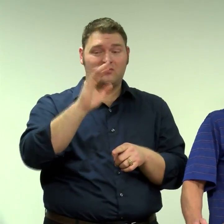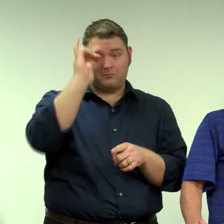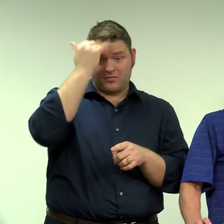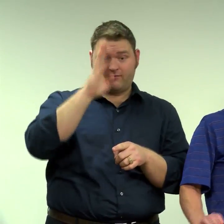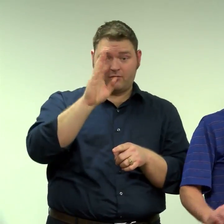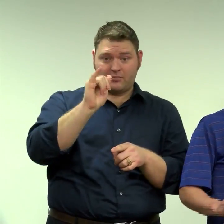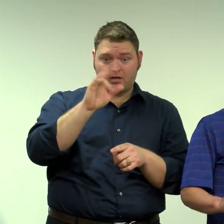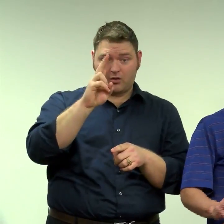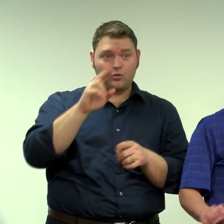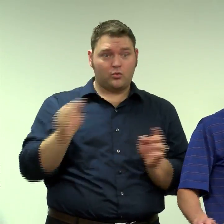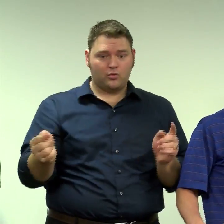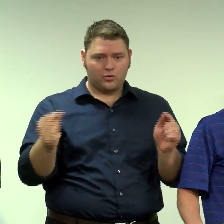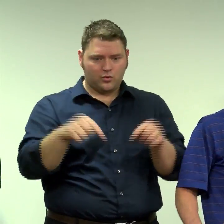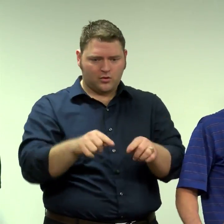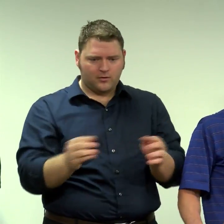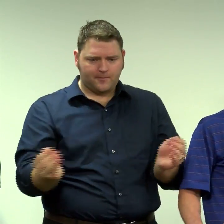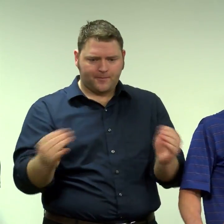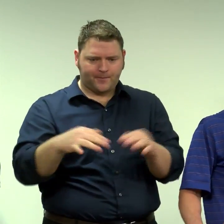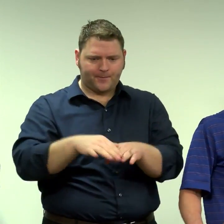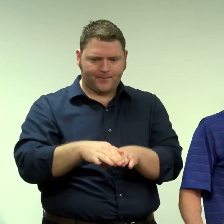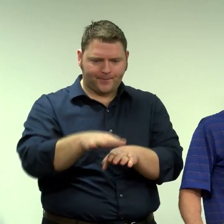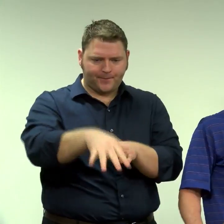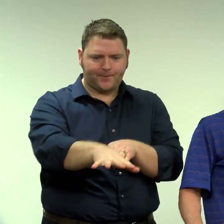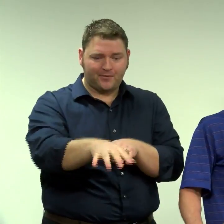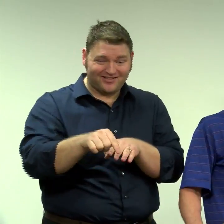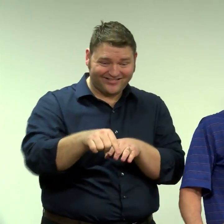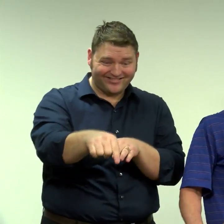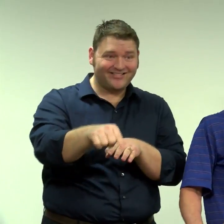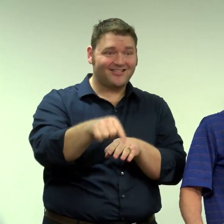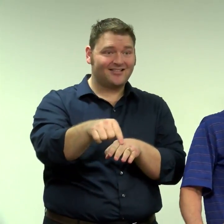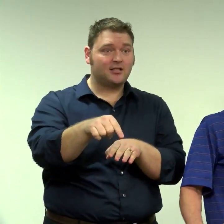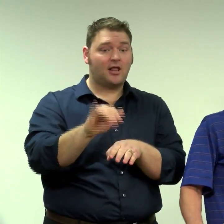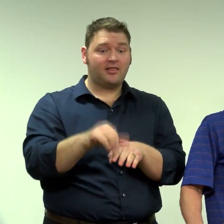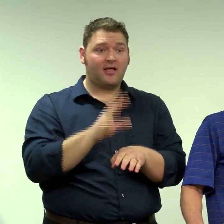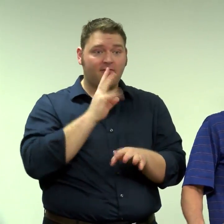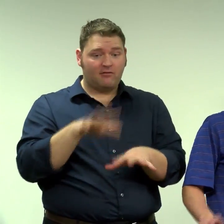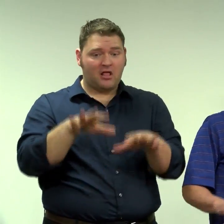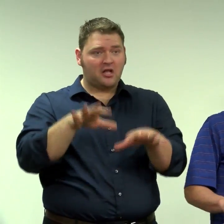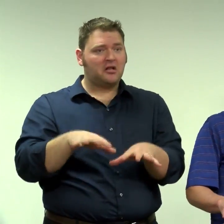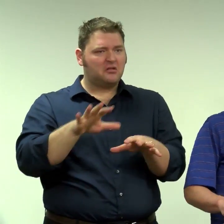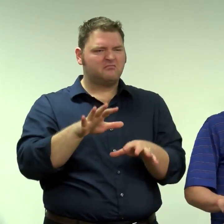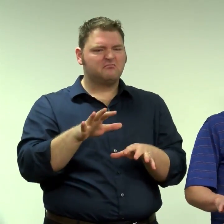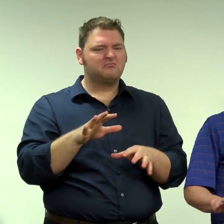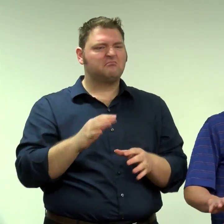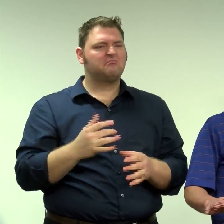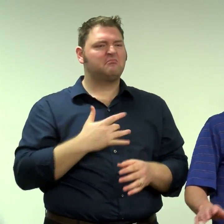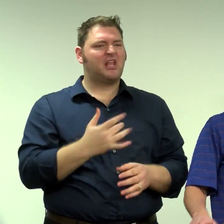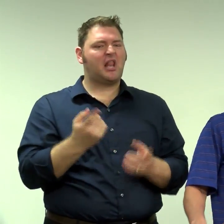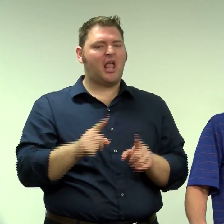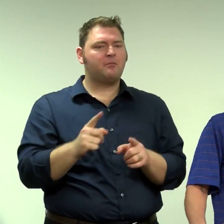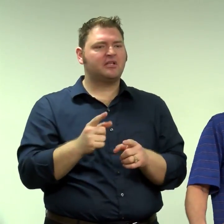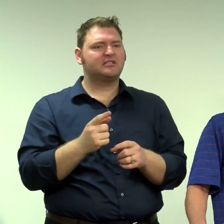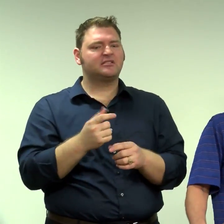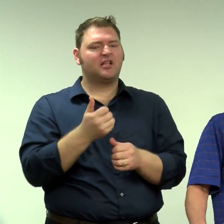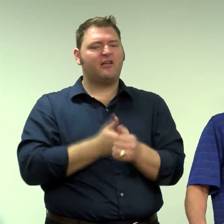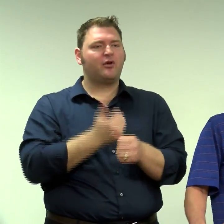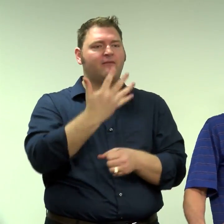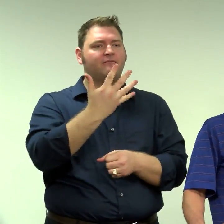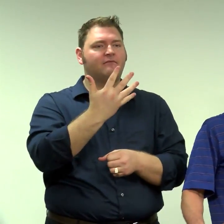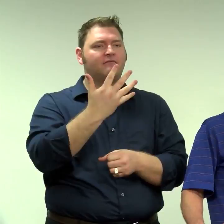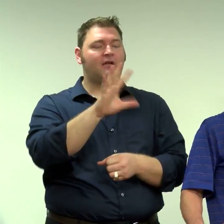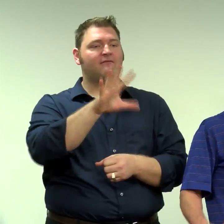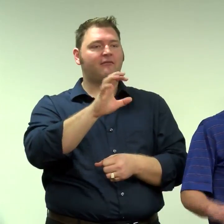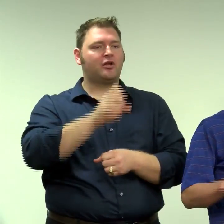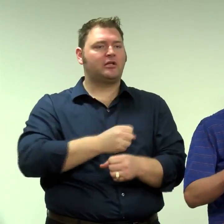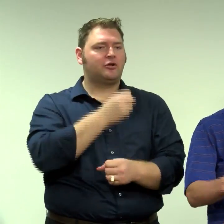Bayou, the flooding that's been occurring is right around the 500-year floodplain level, and they anticipate that that's about what it's going to be as we